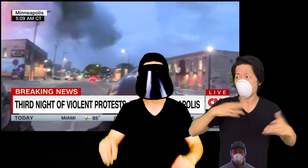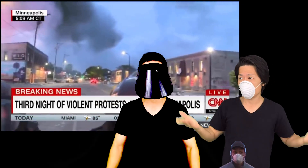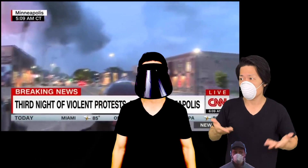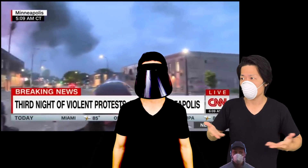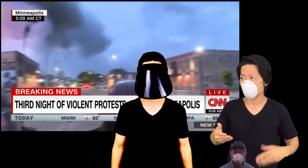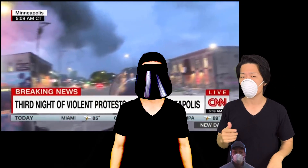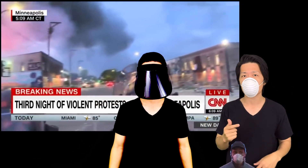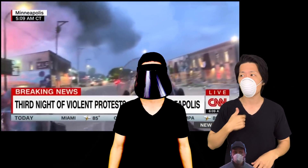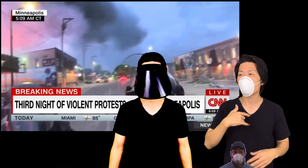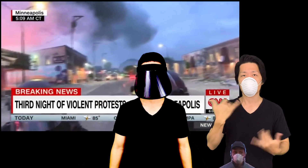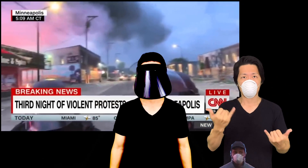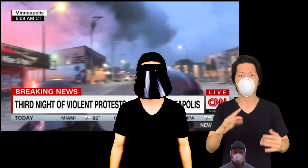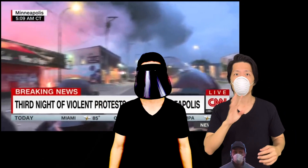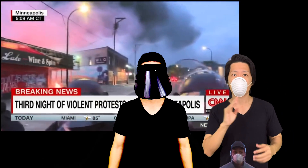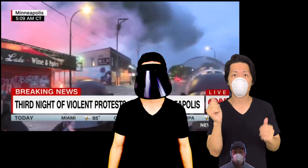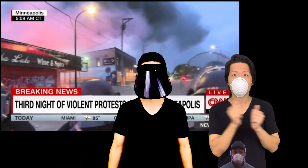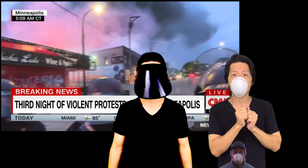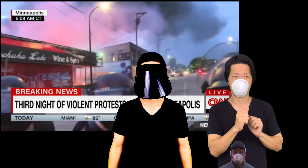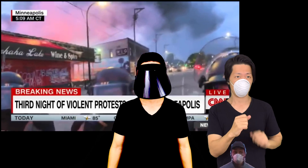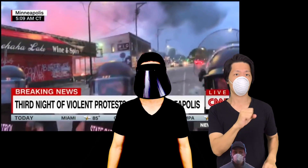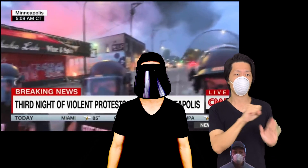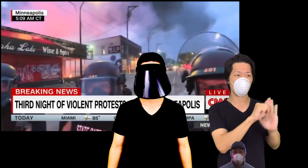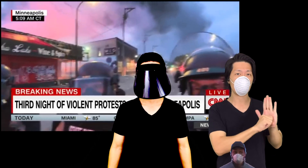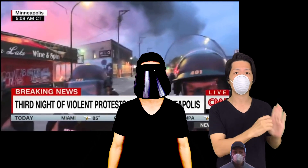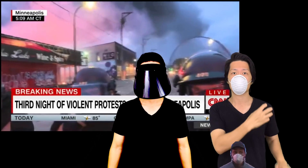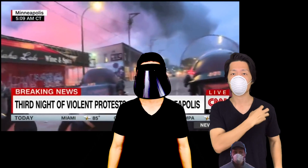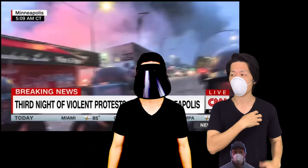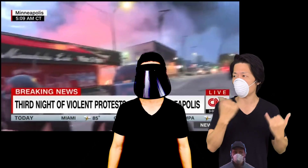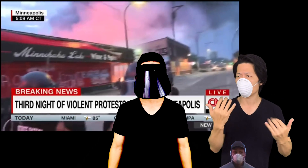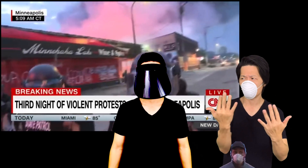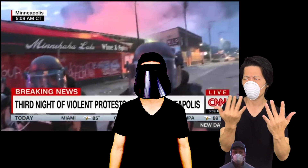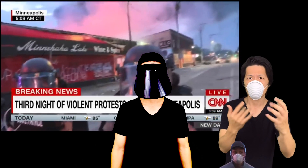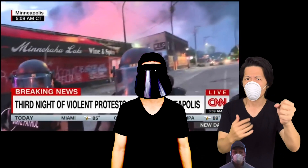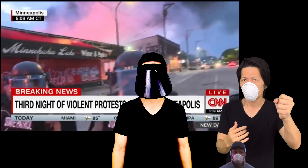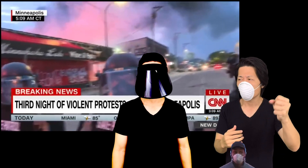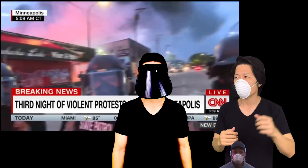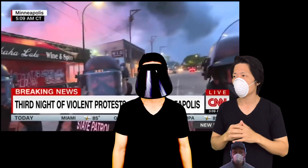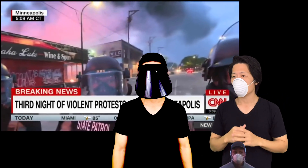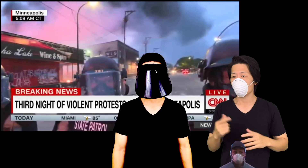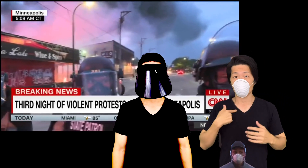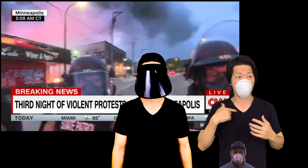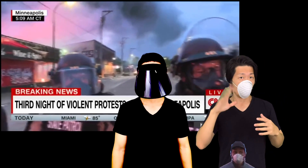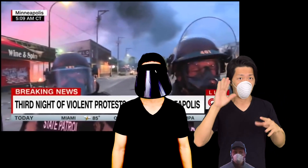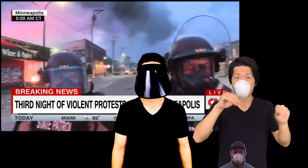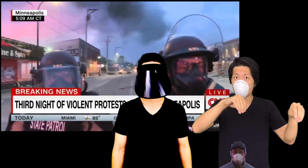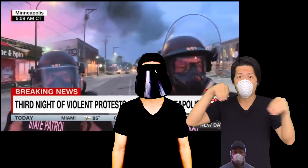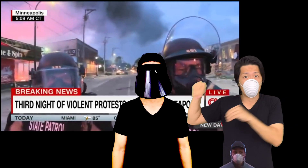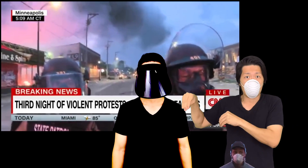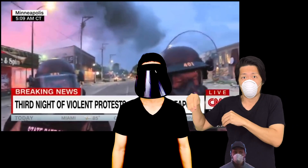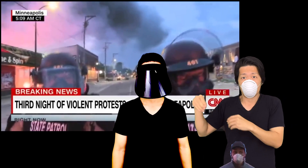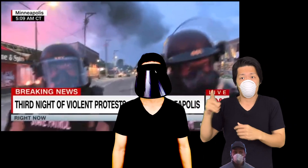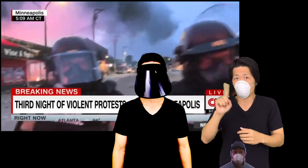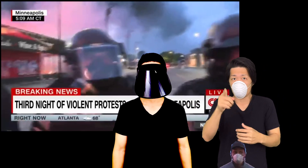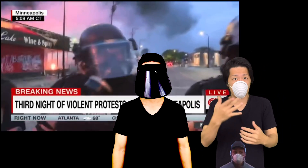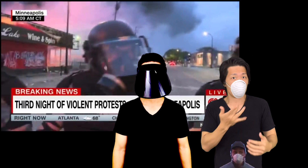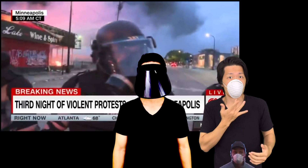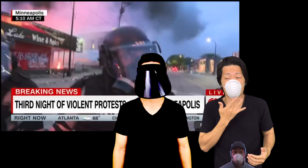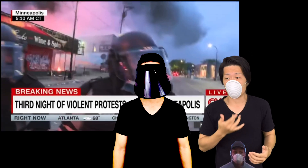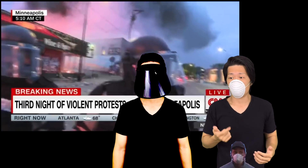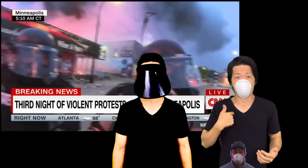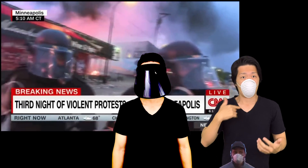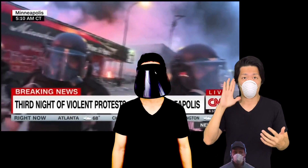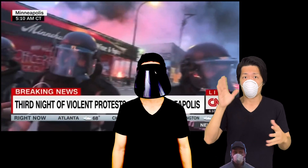here. We're speaking with State Patrol right now. Give us a second, guys. We can move back to where you'd